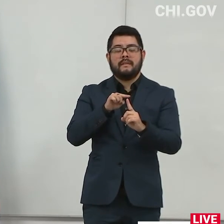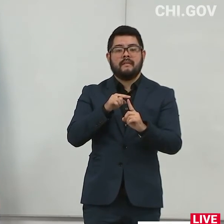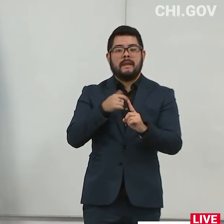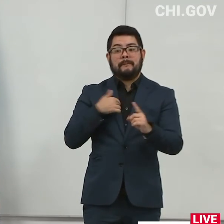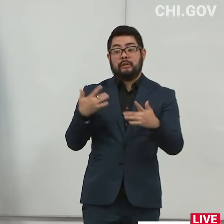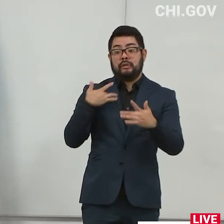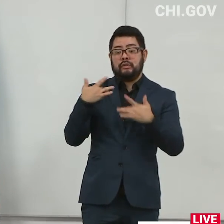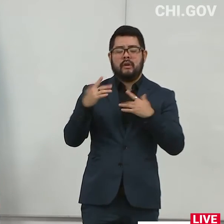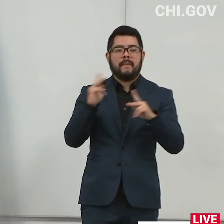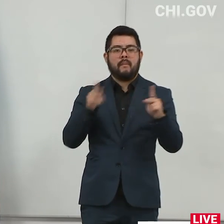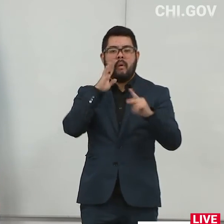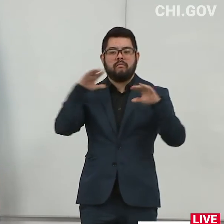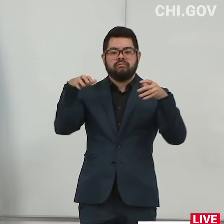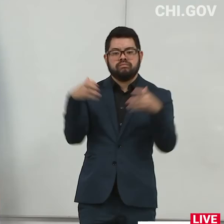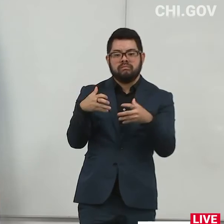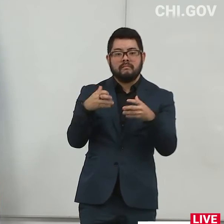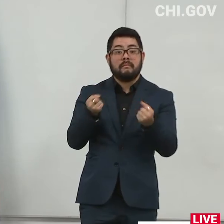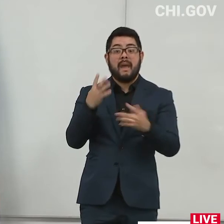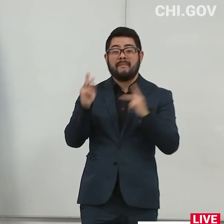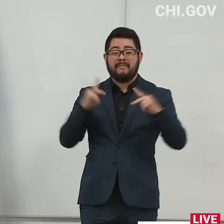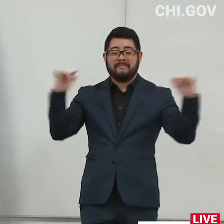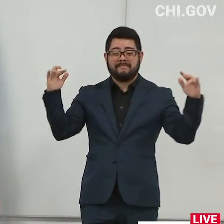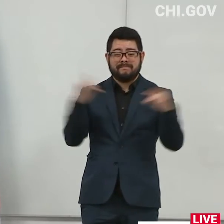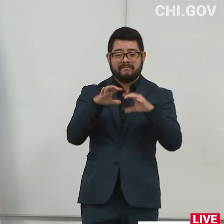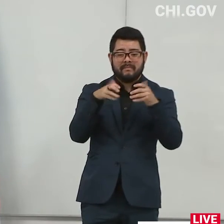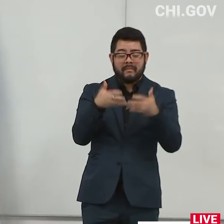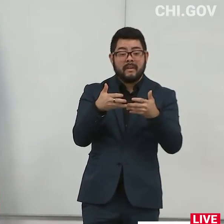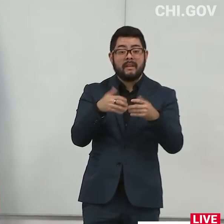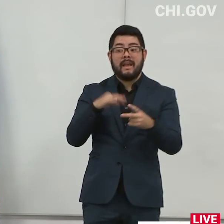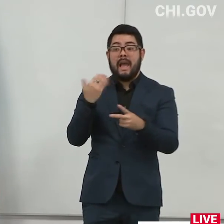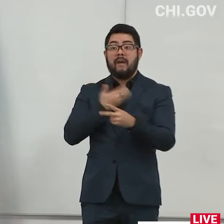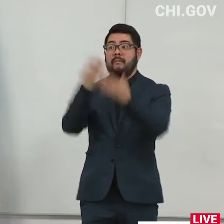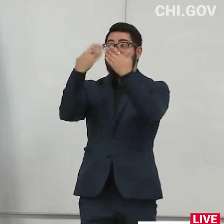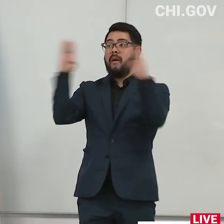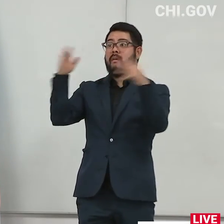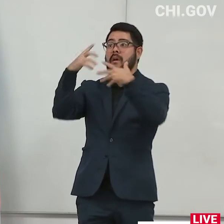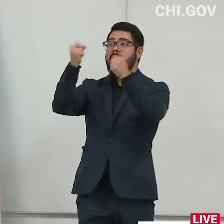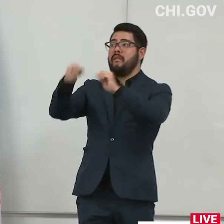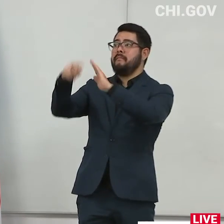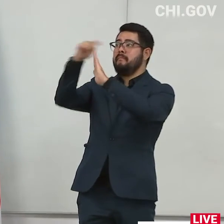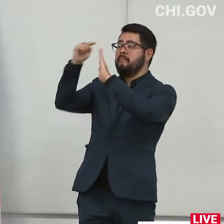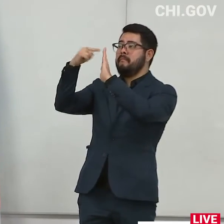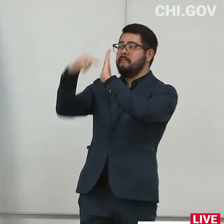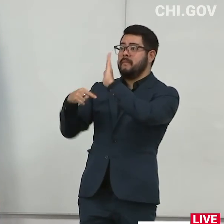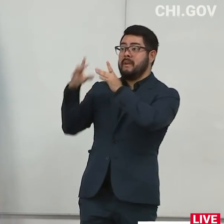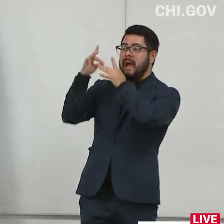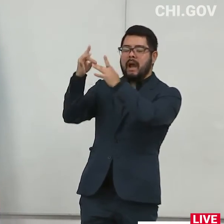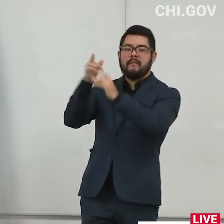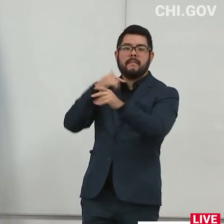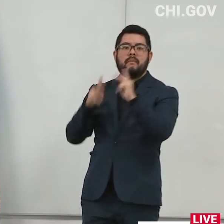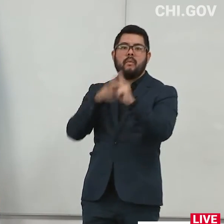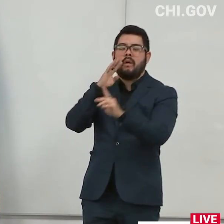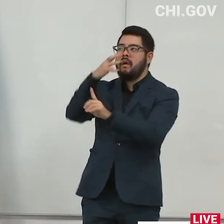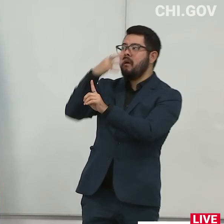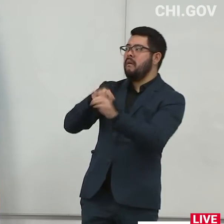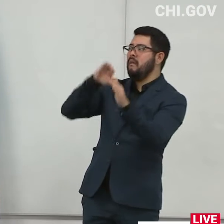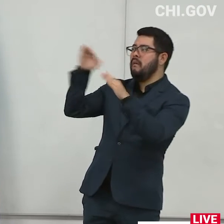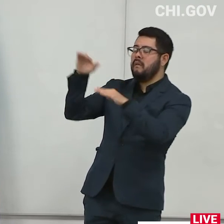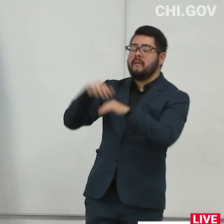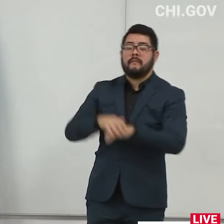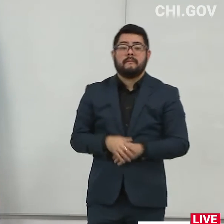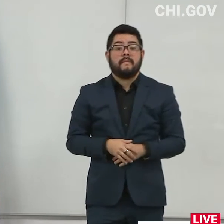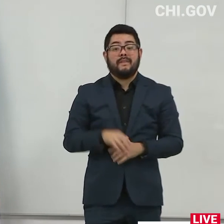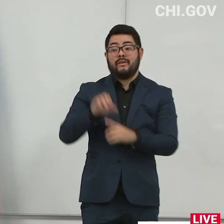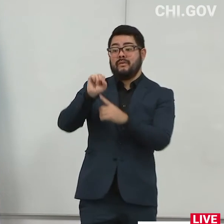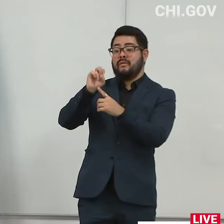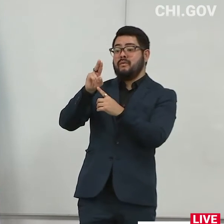gather in large groups and ignore the public health guidance. That's my biggest concern for this weekend. I think that the superintendent and his